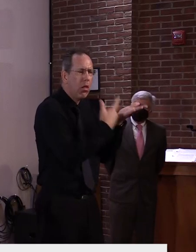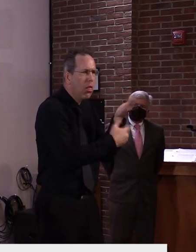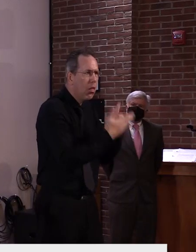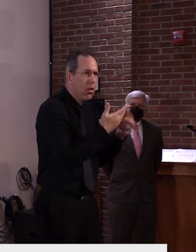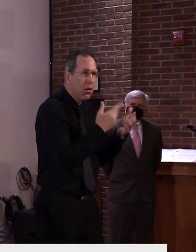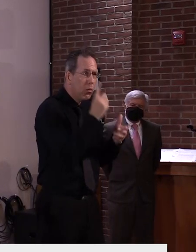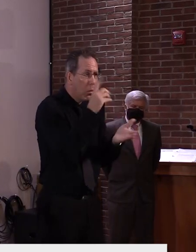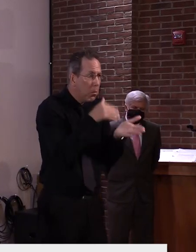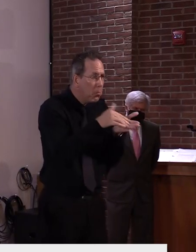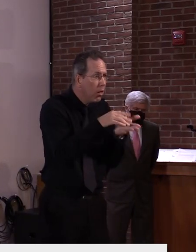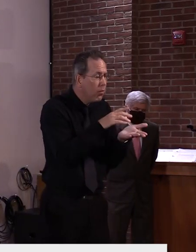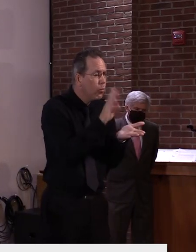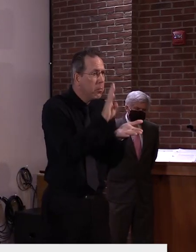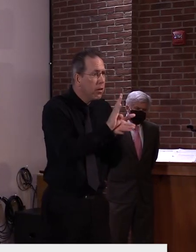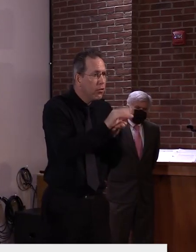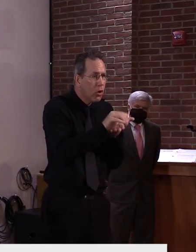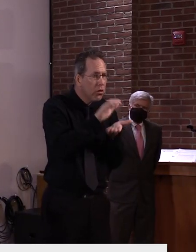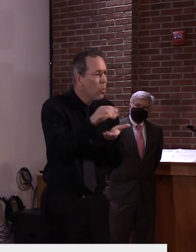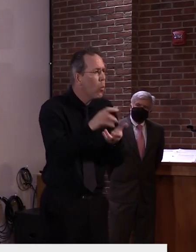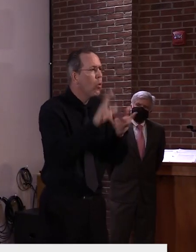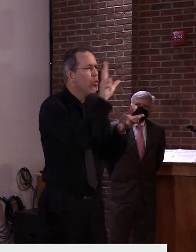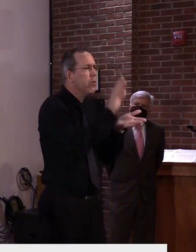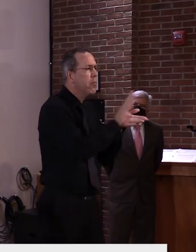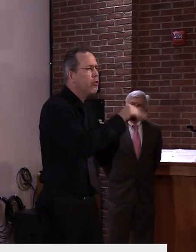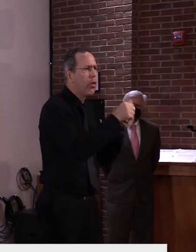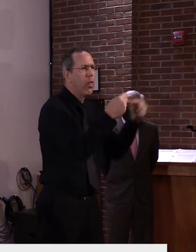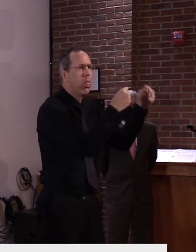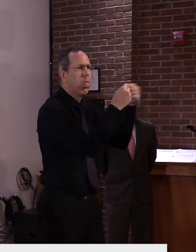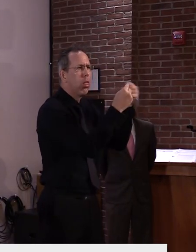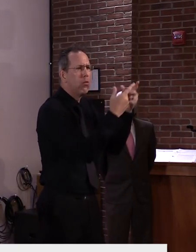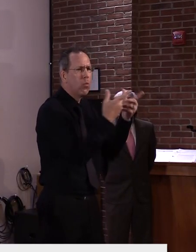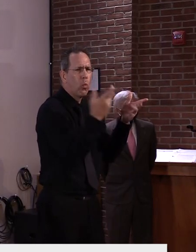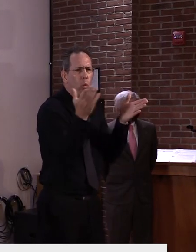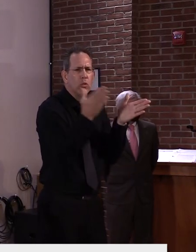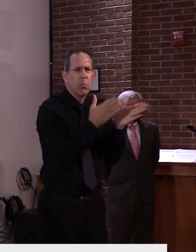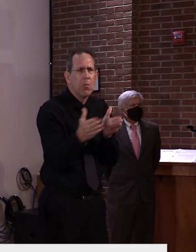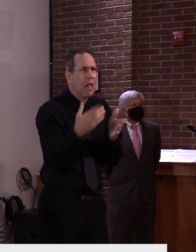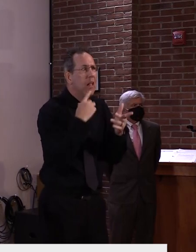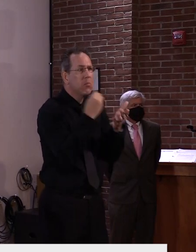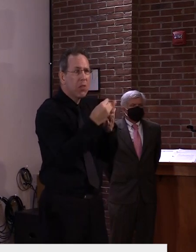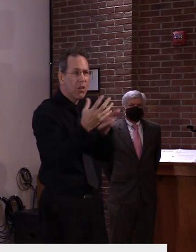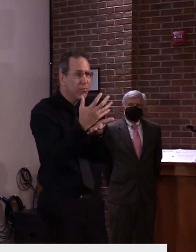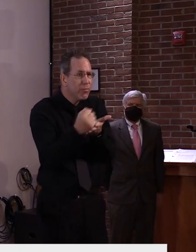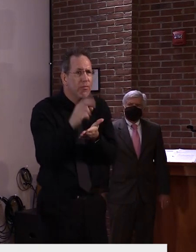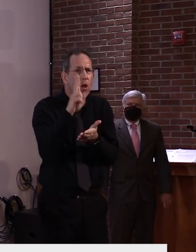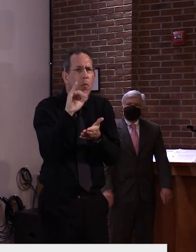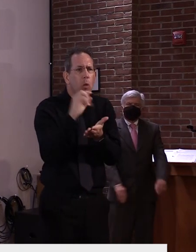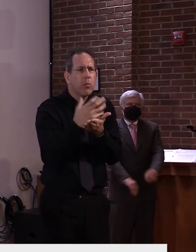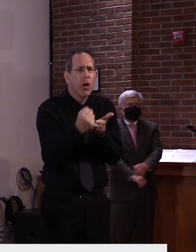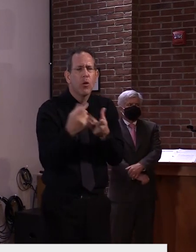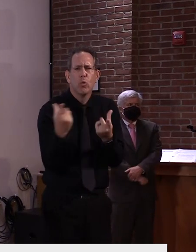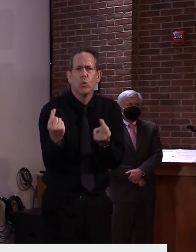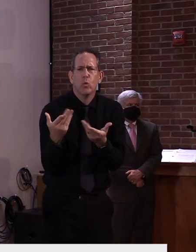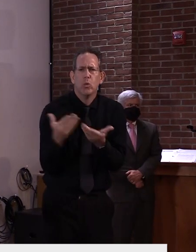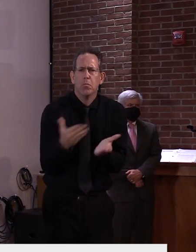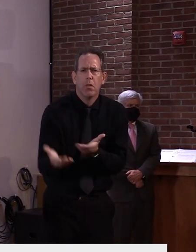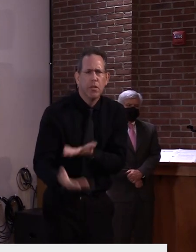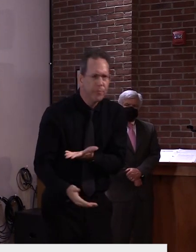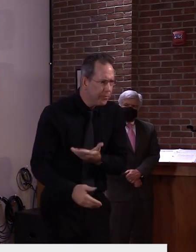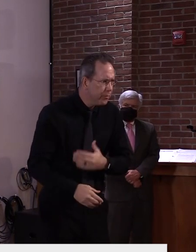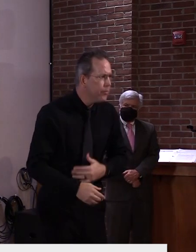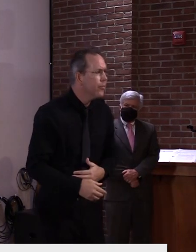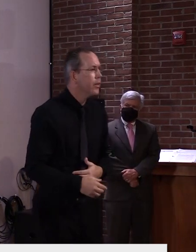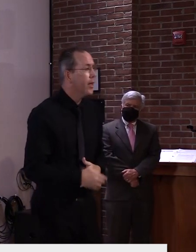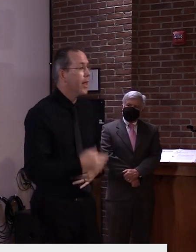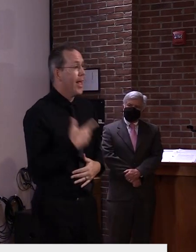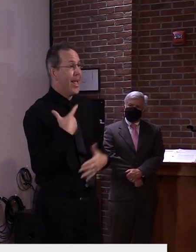will continue to supply those in need with unemployment benefits, as well as the PUA. That will continue.